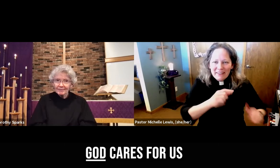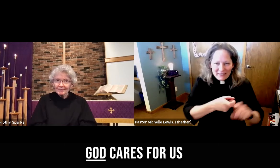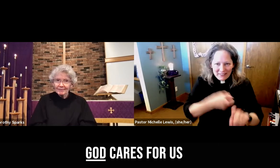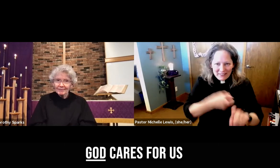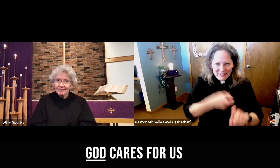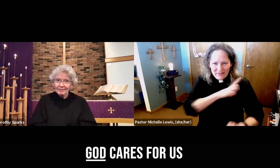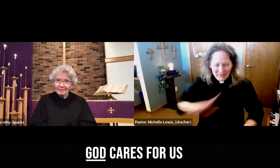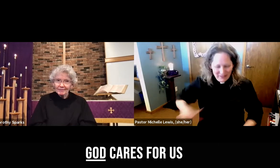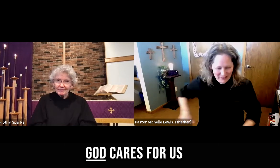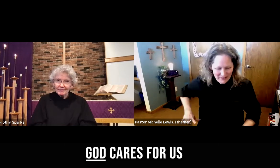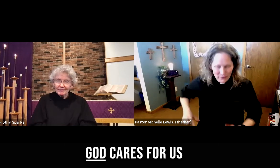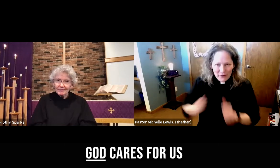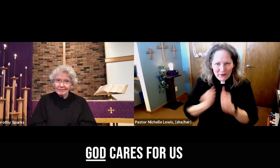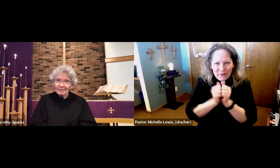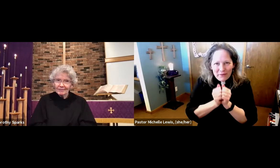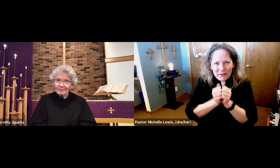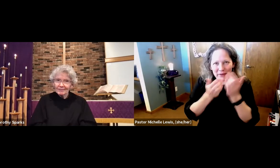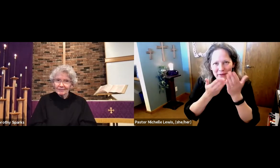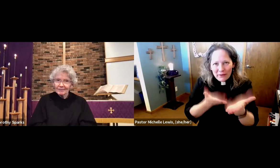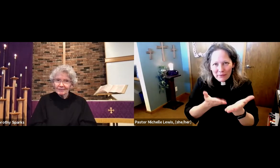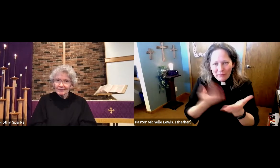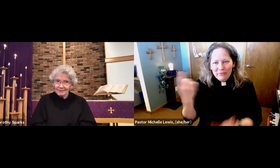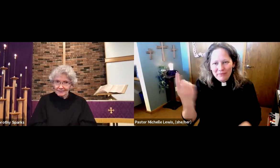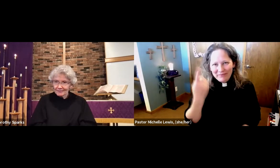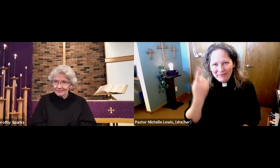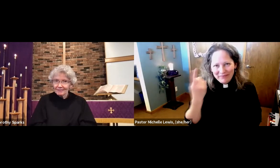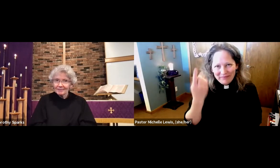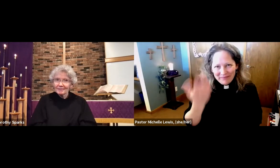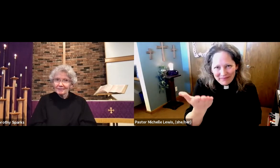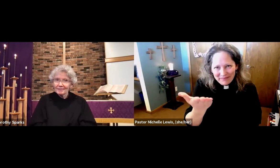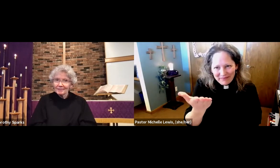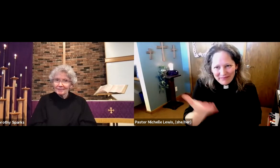May the peace of the Lord be with you always.